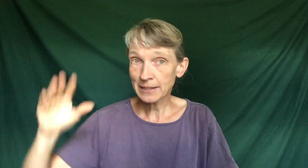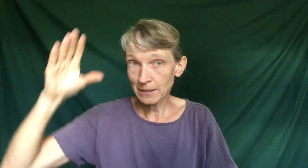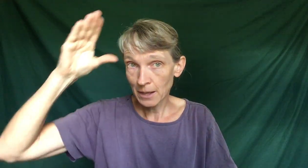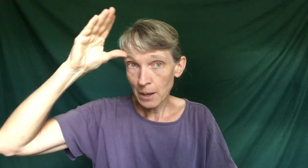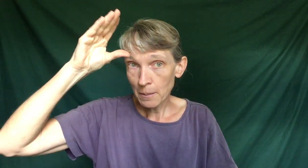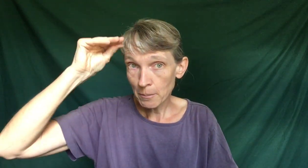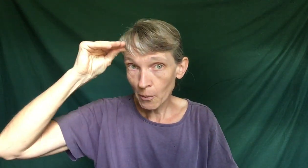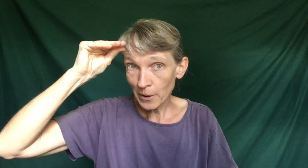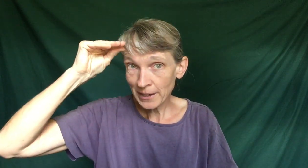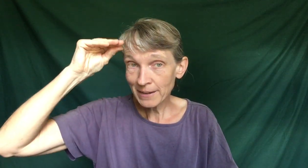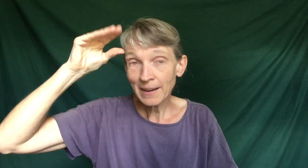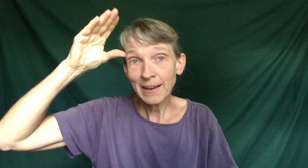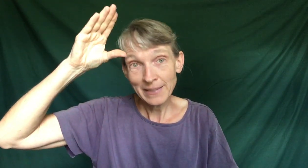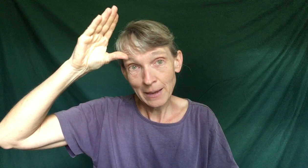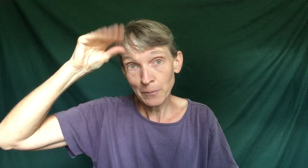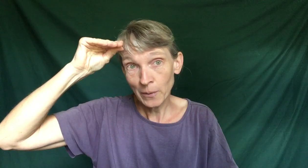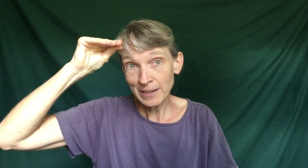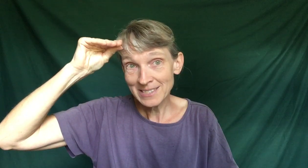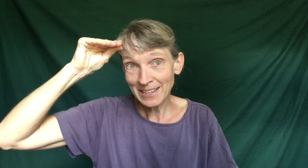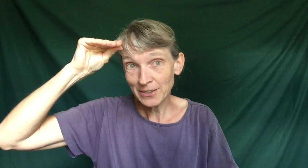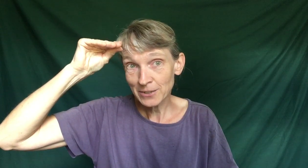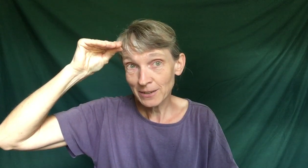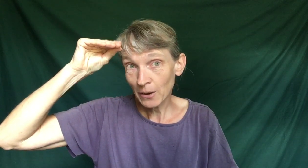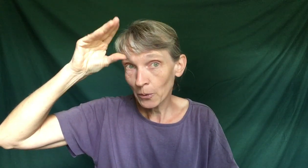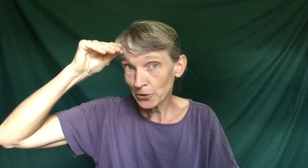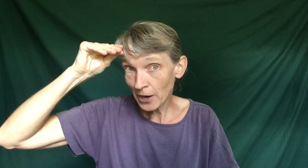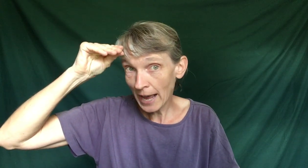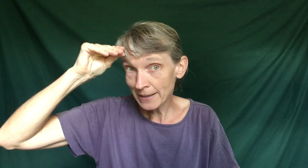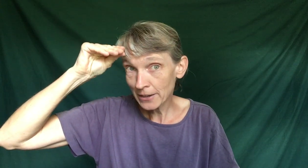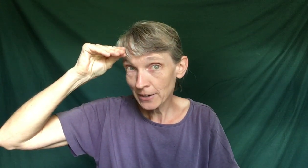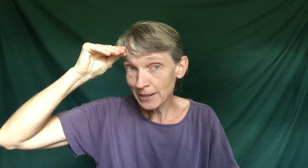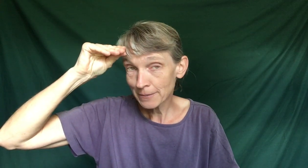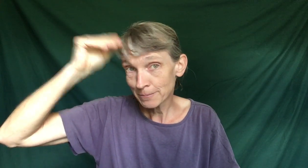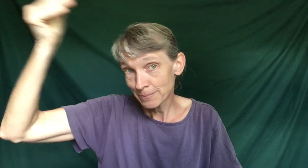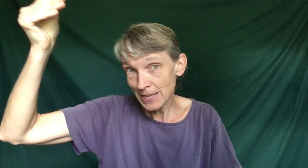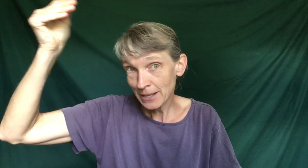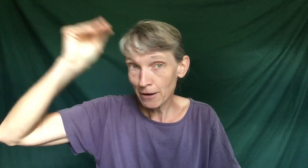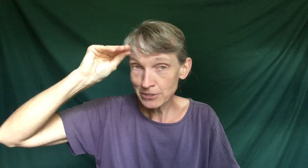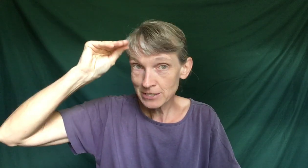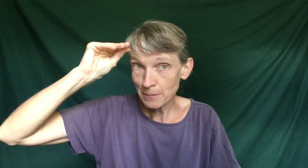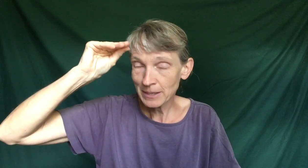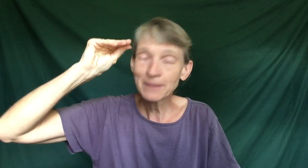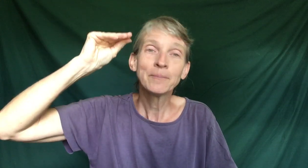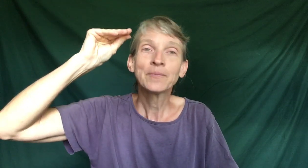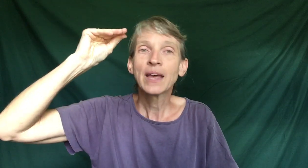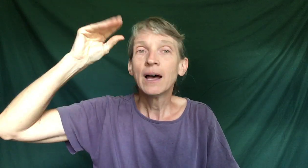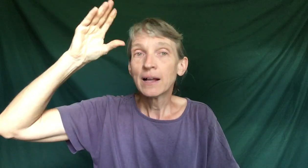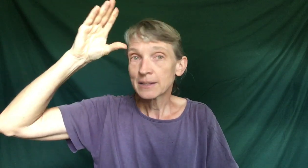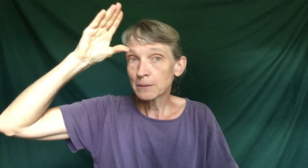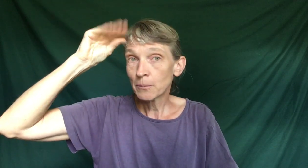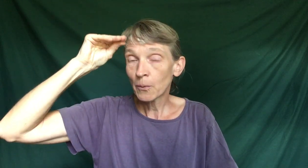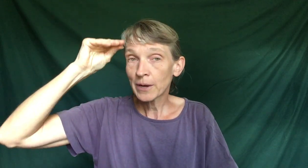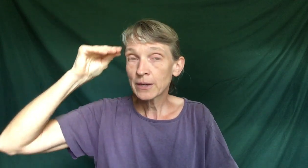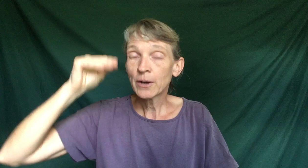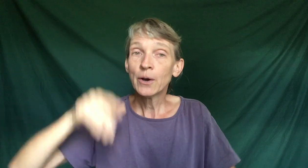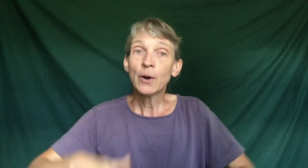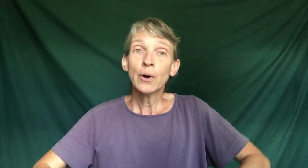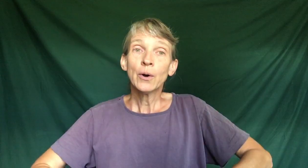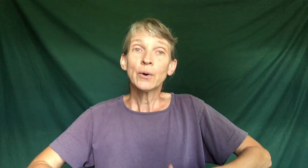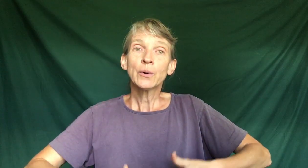little boy, and that boy is like you're holding your hat, like you're going to take it off to somebody. Little boy